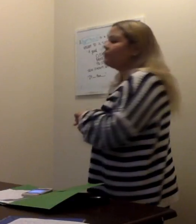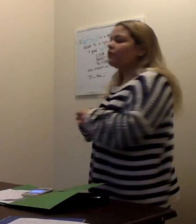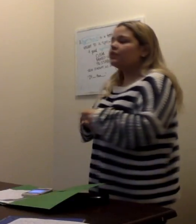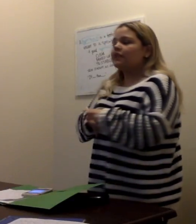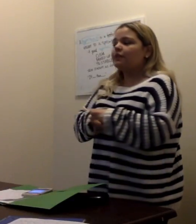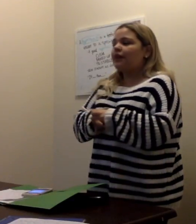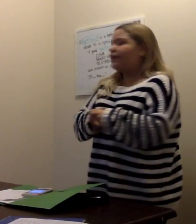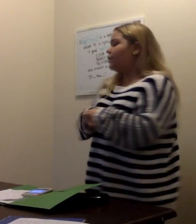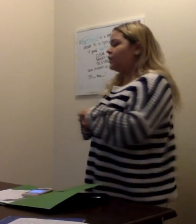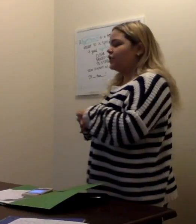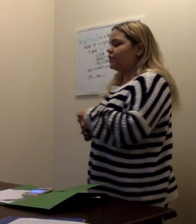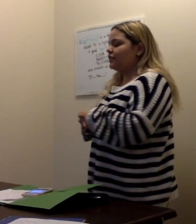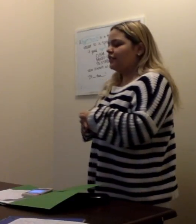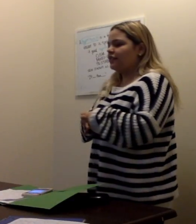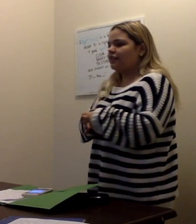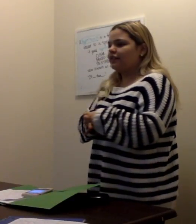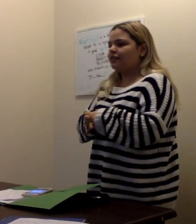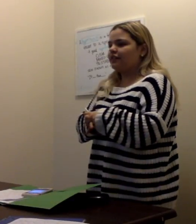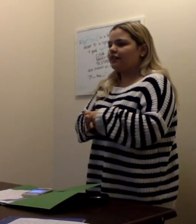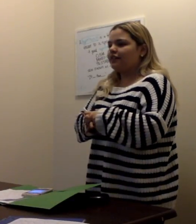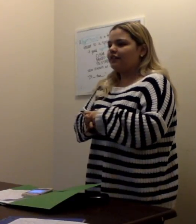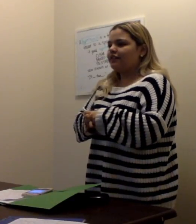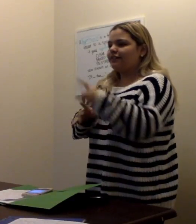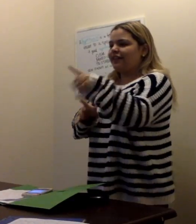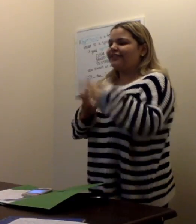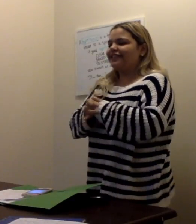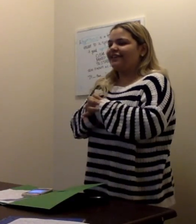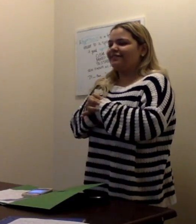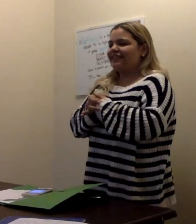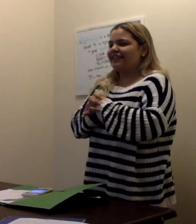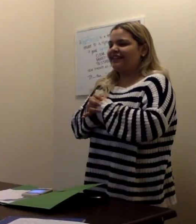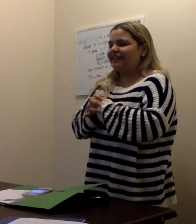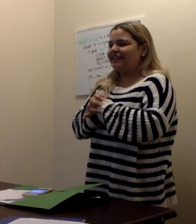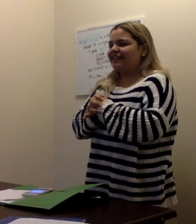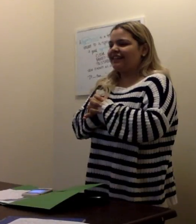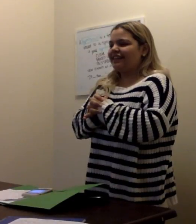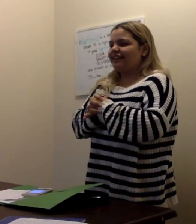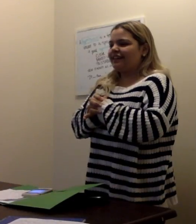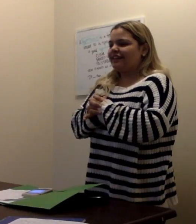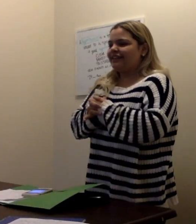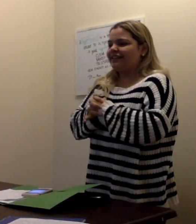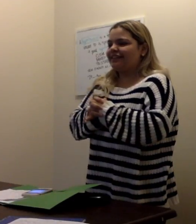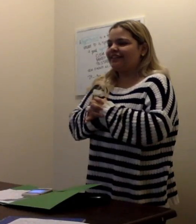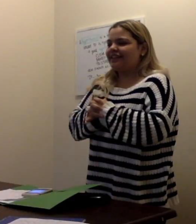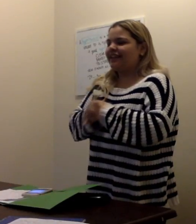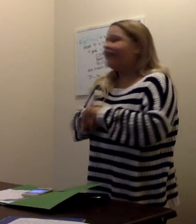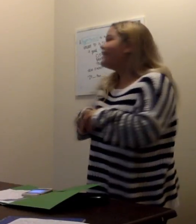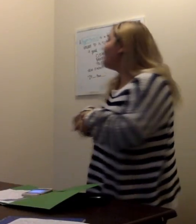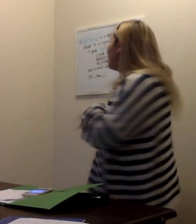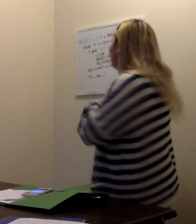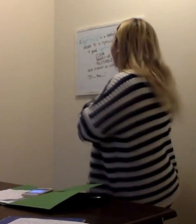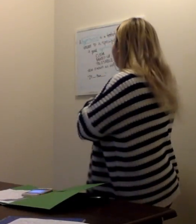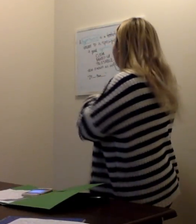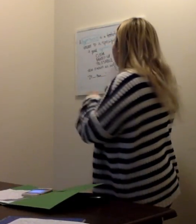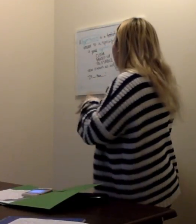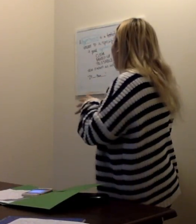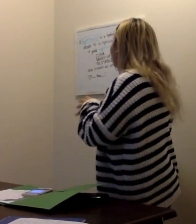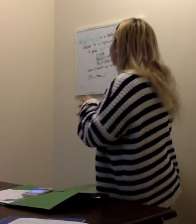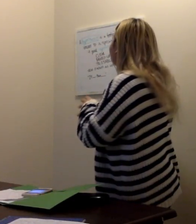Does anyone have any questions? Yes? What if you find out that your hypothesis was wrong? If the hypothesis is wrong, it's fine,